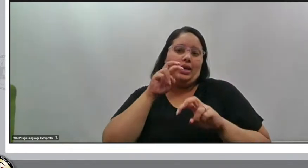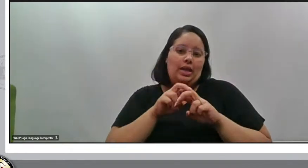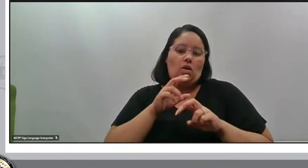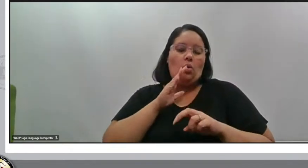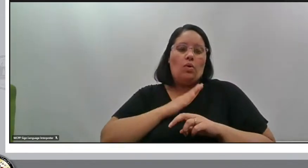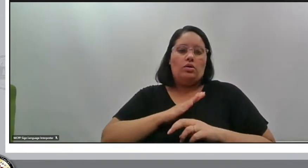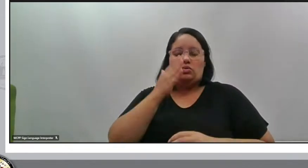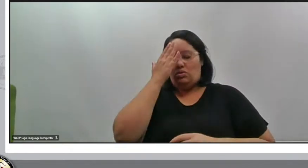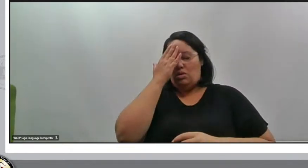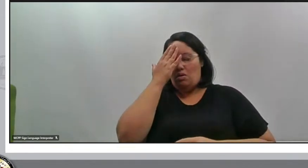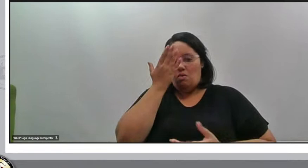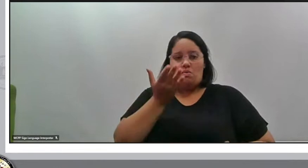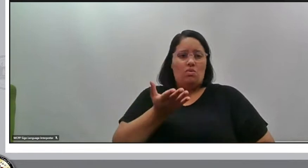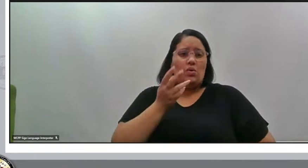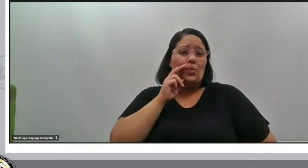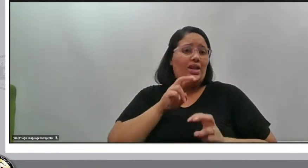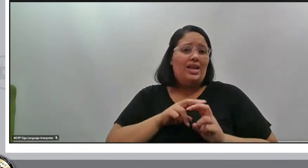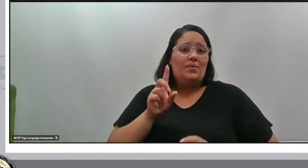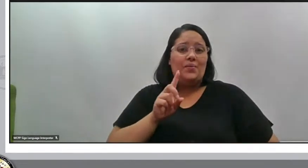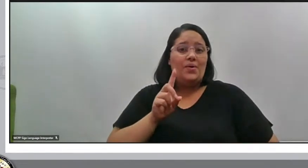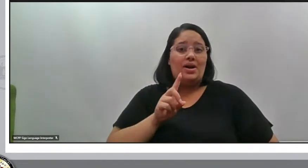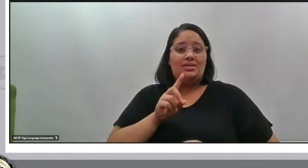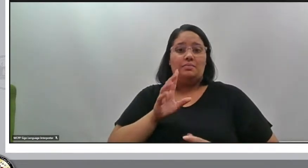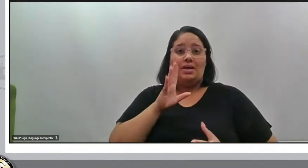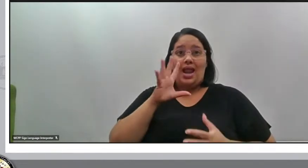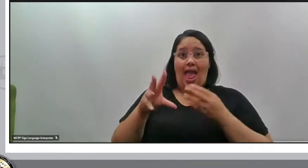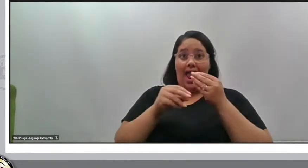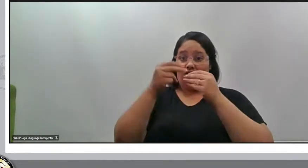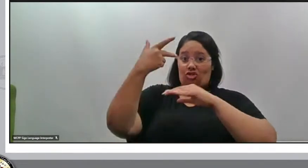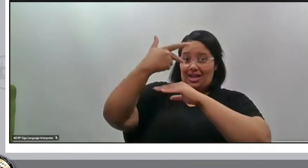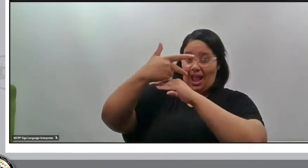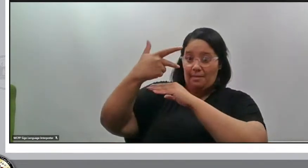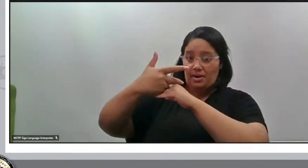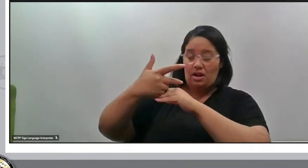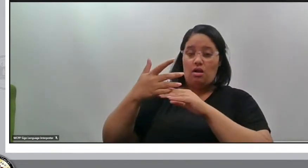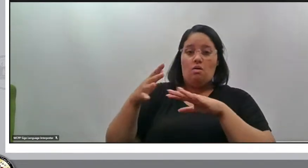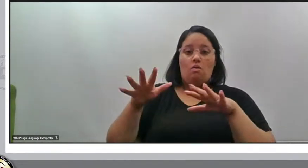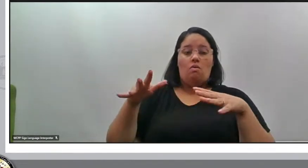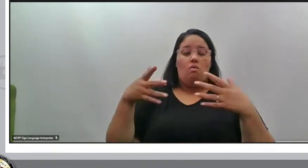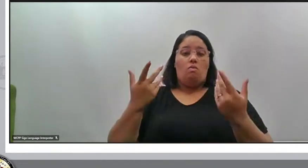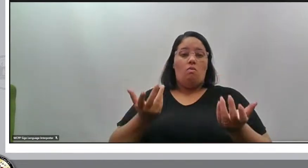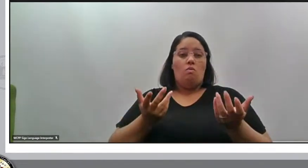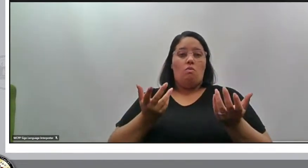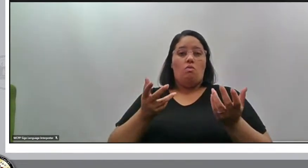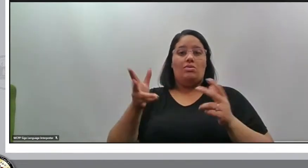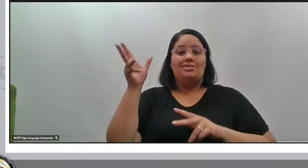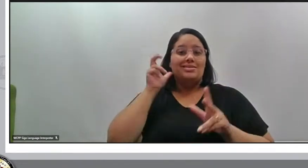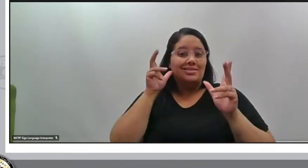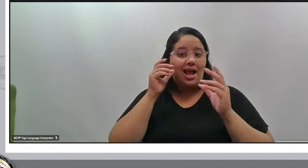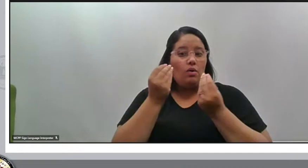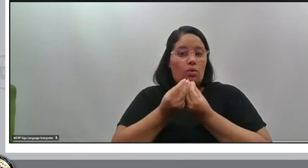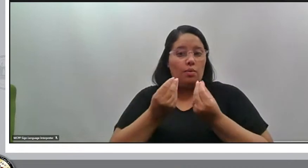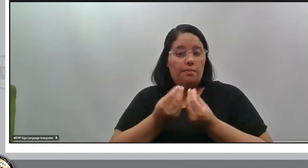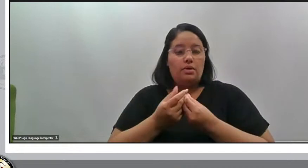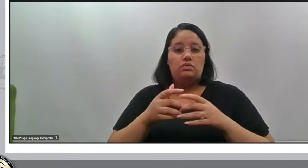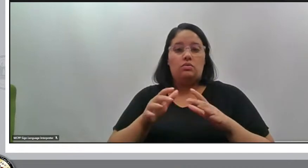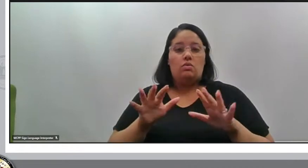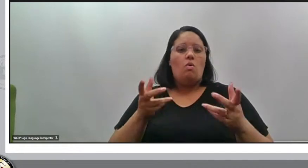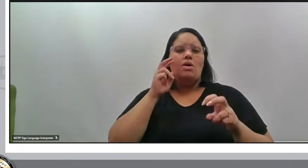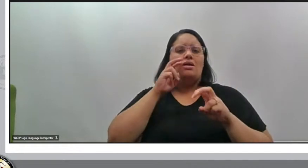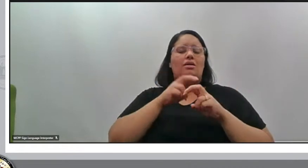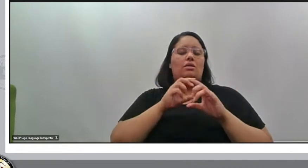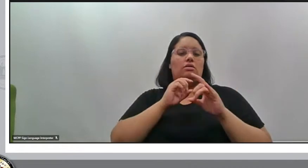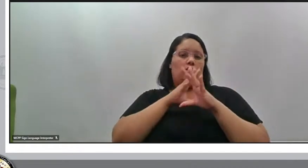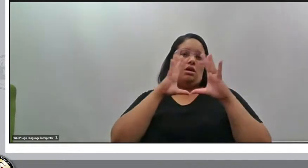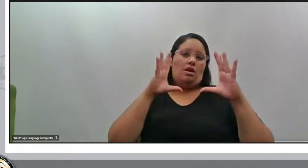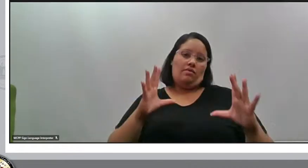understand what do we need? Do we need extra cameras? Do we need extra sound equipment. I just, if I can just get some